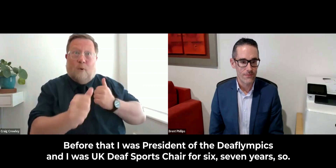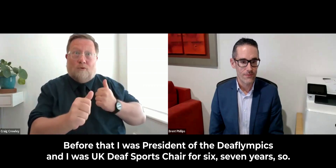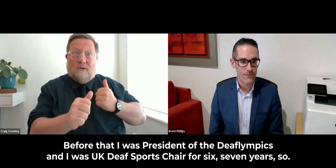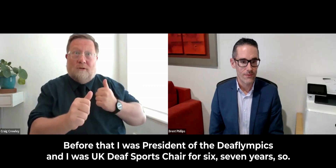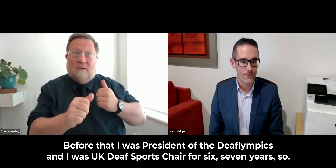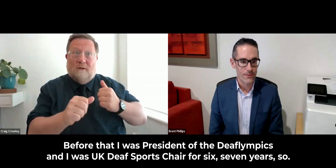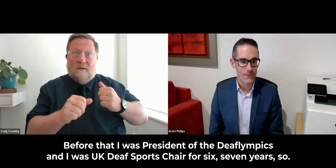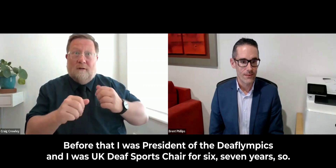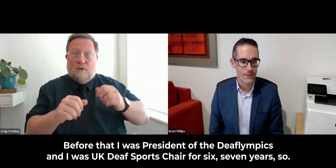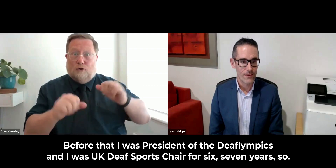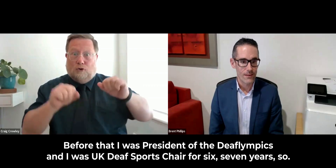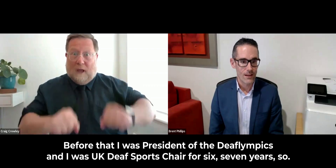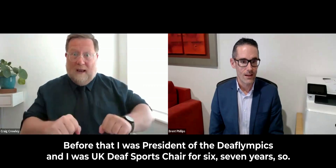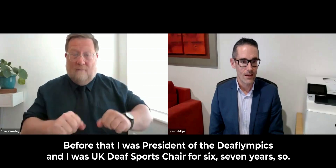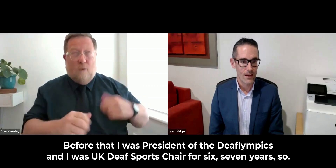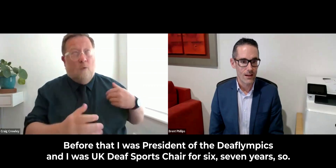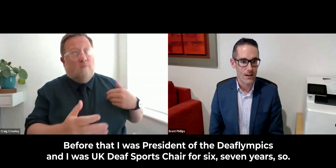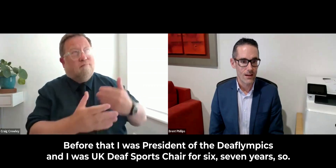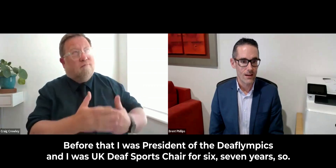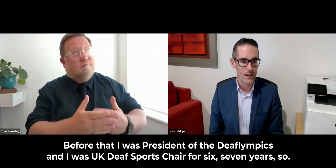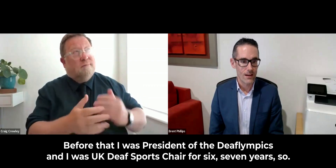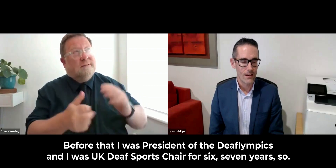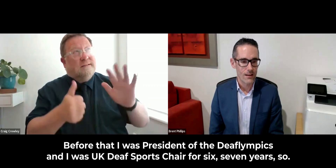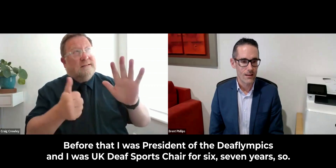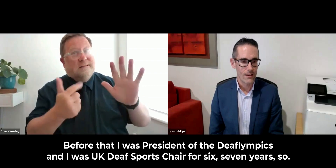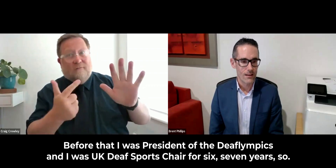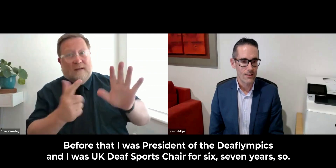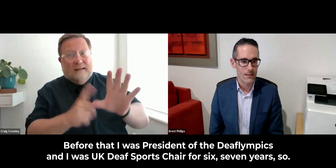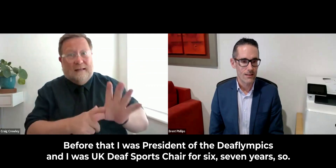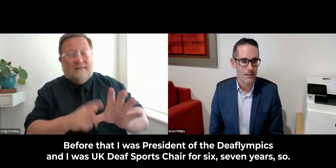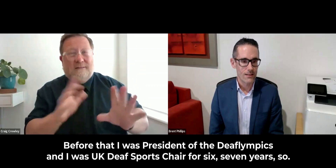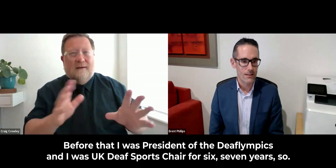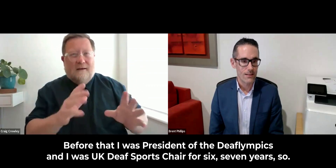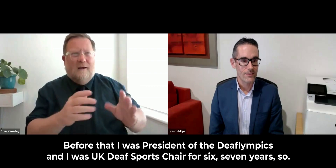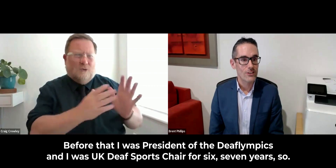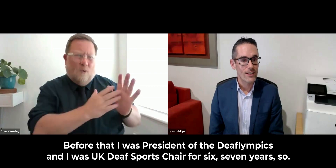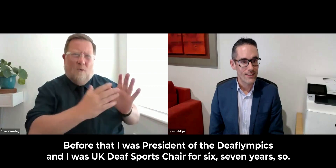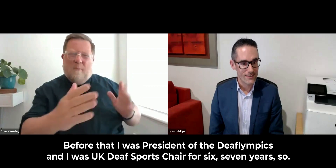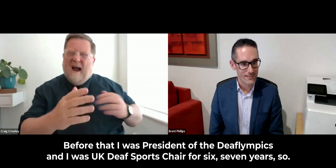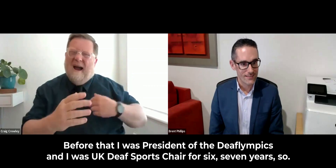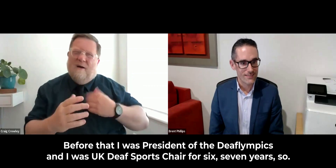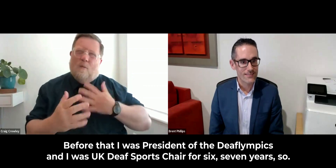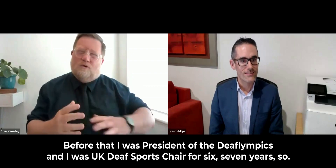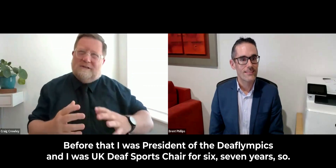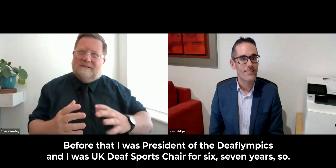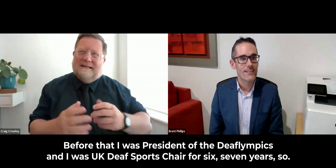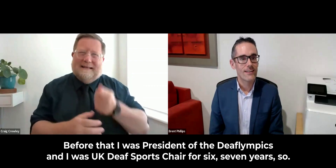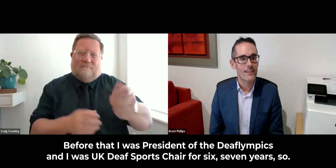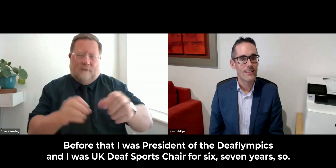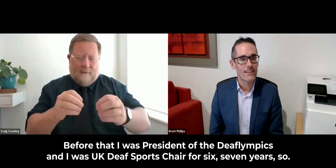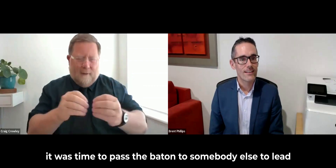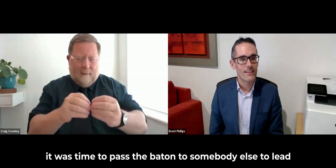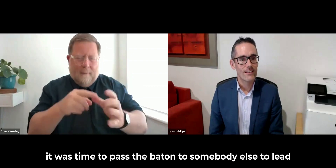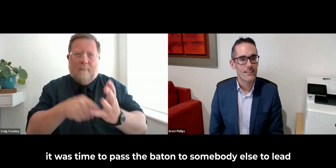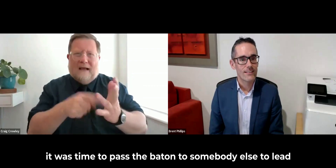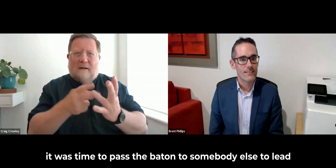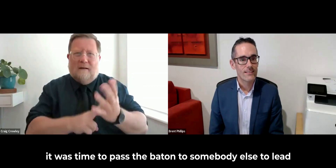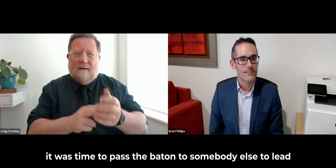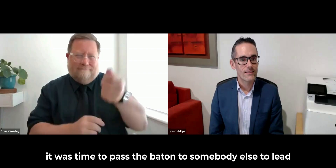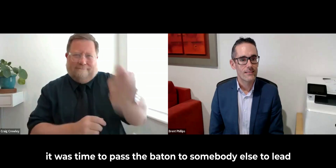I was UK Deaf Sports chair for 6, 7 years. So, but I think